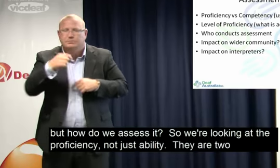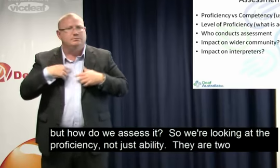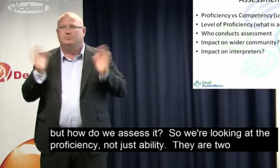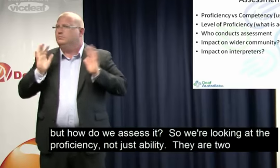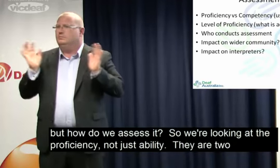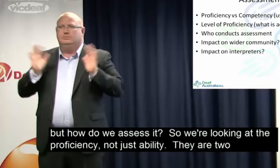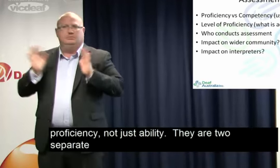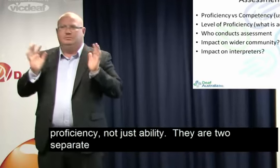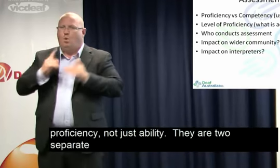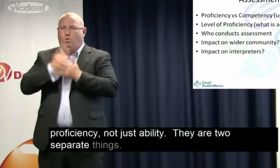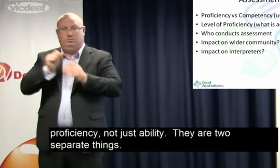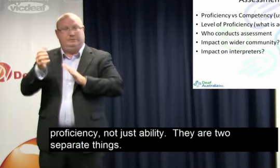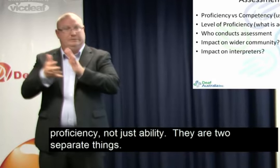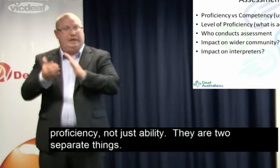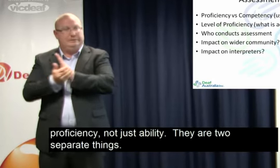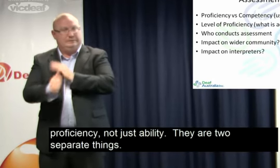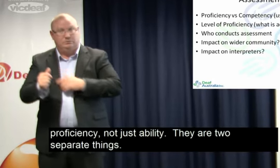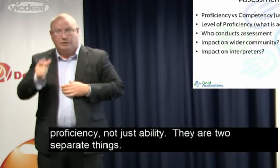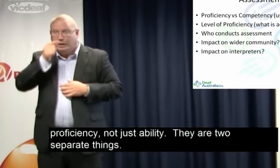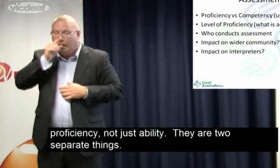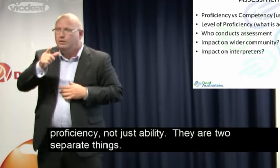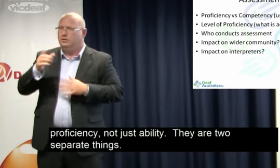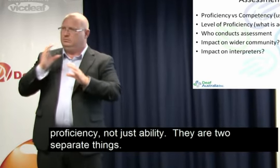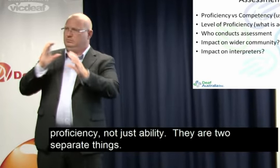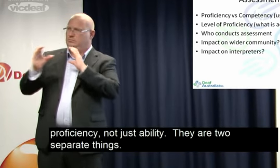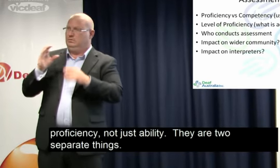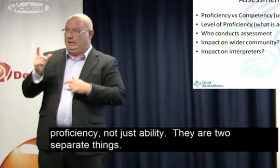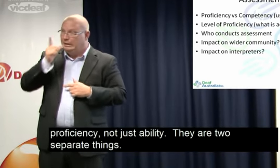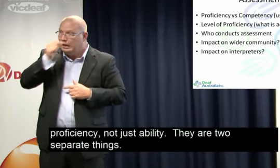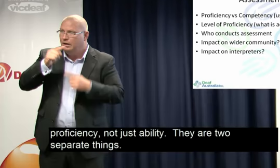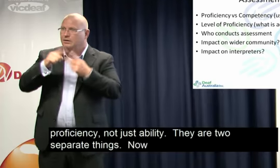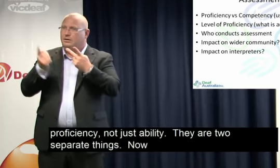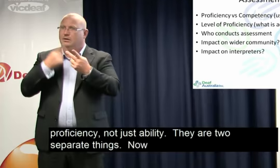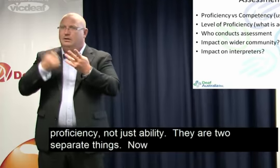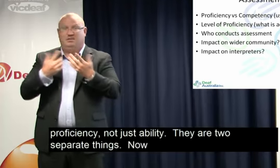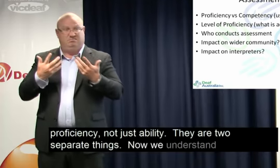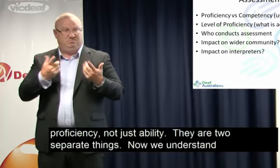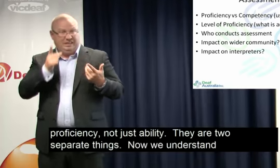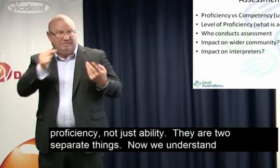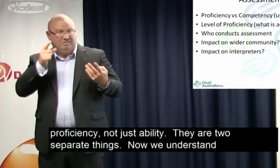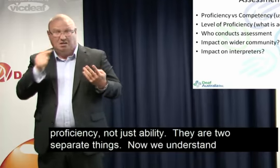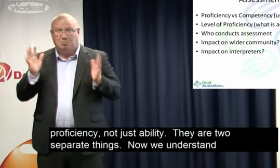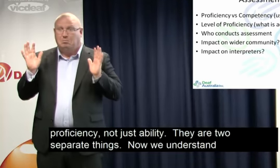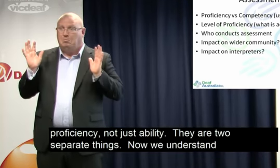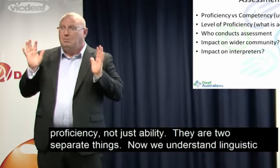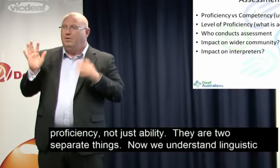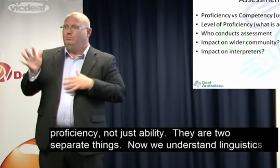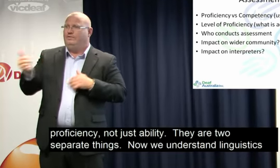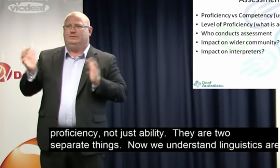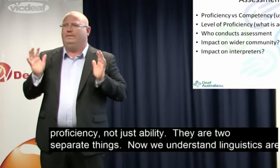We understand, we look at linguistics, but that's not what we're intending to do. We're looking at their proficiency. Can they communicate fluently?